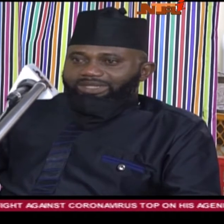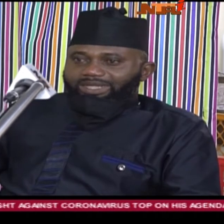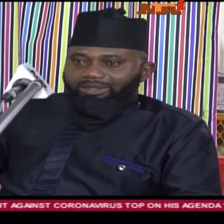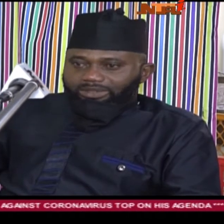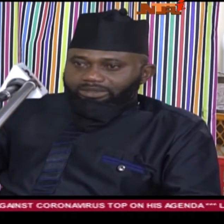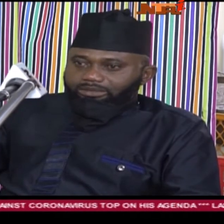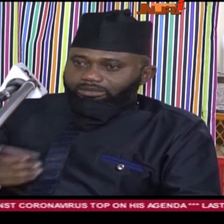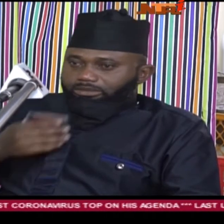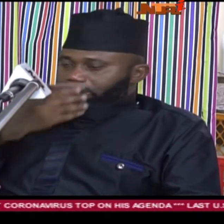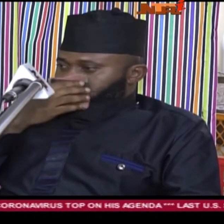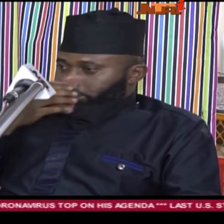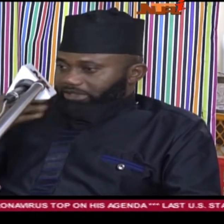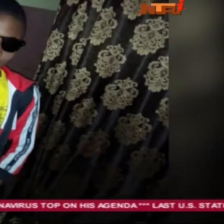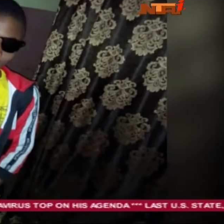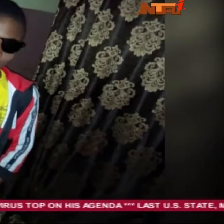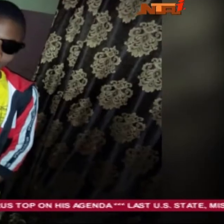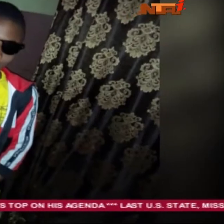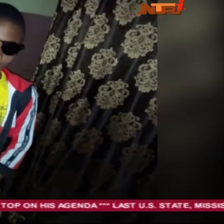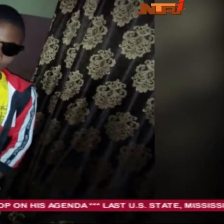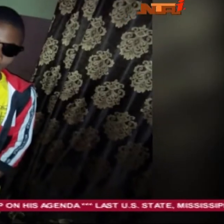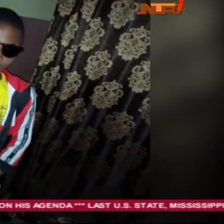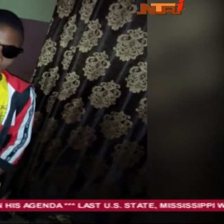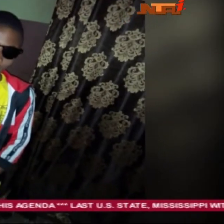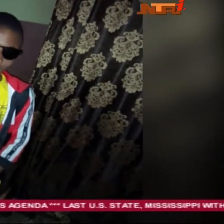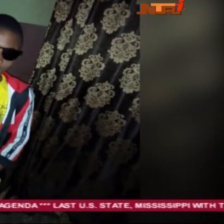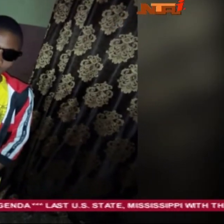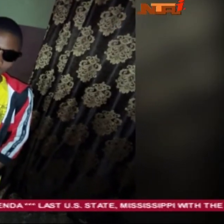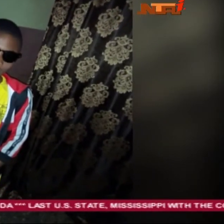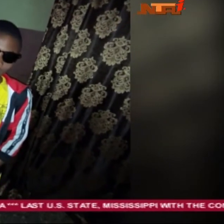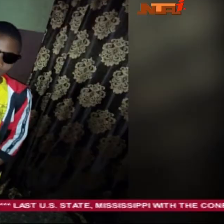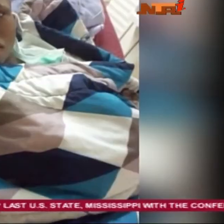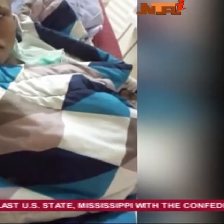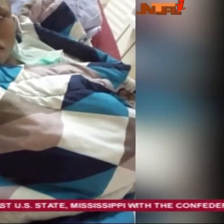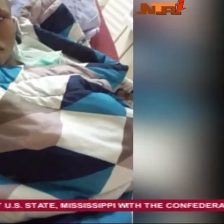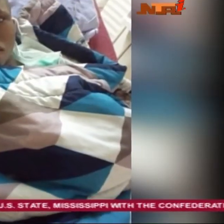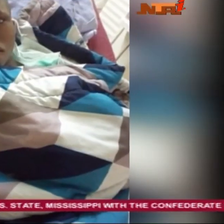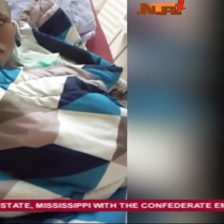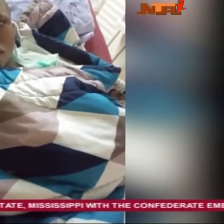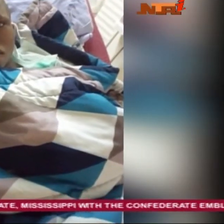very, very healthy. If you see his pictures, you won't believe. All of a sudden.